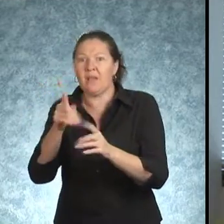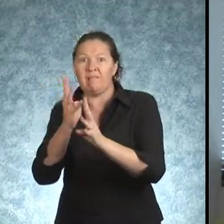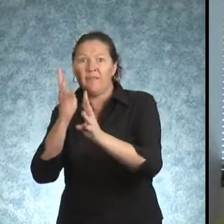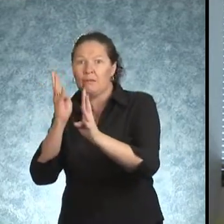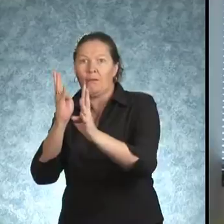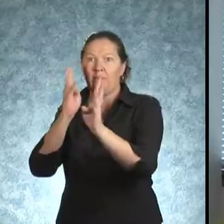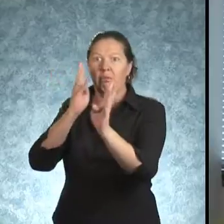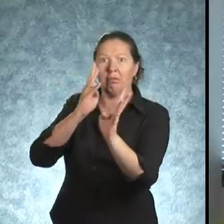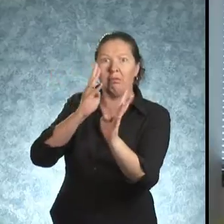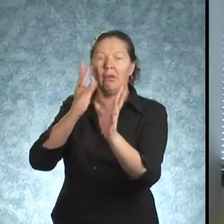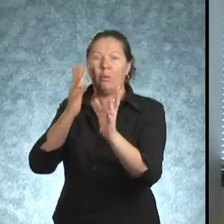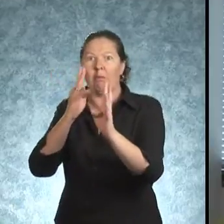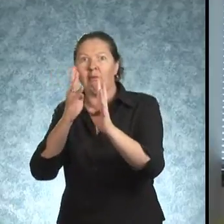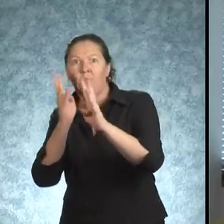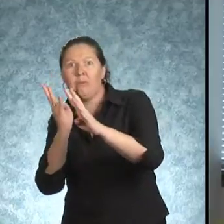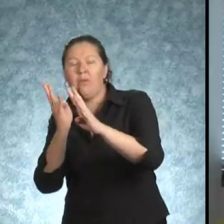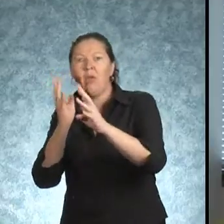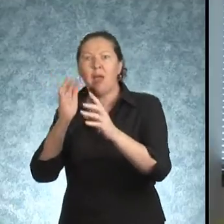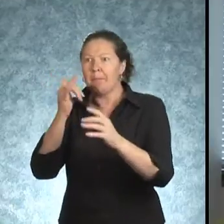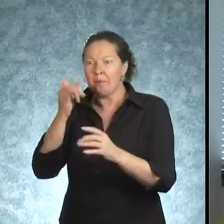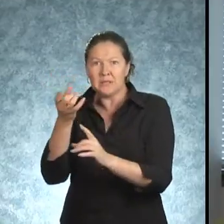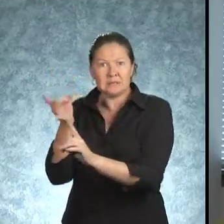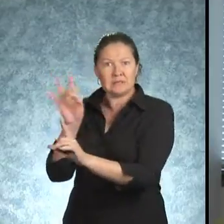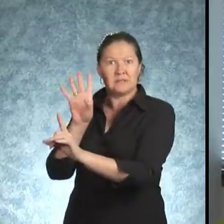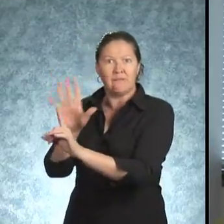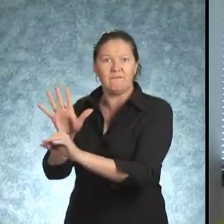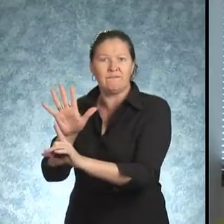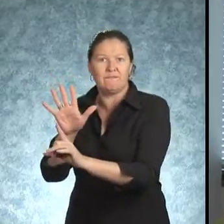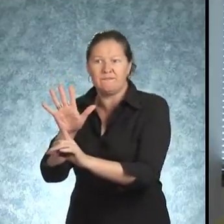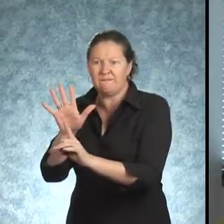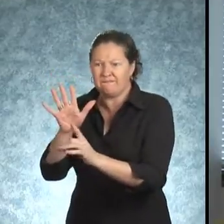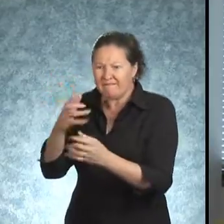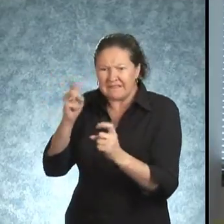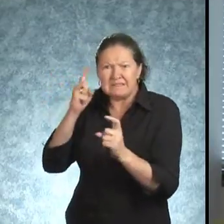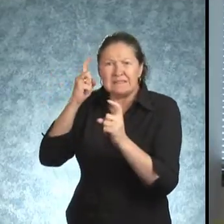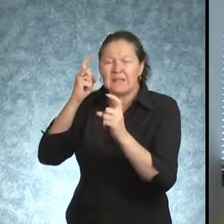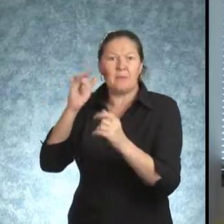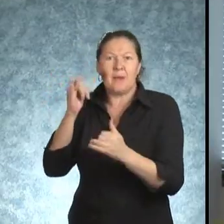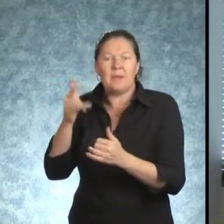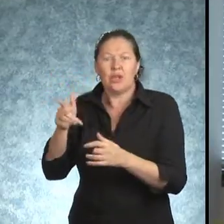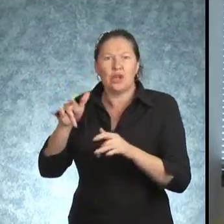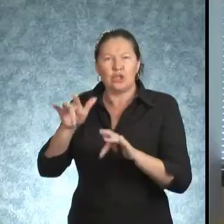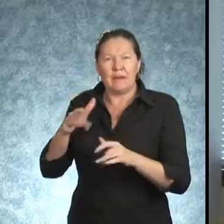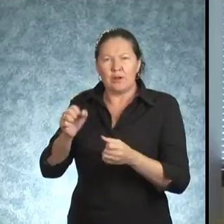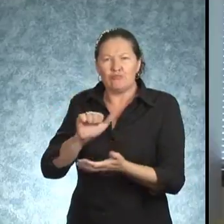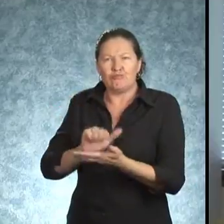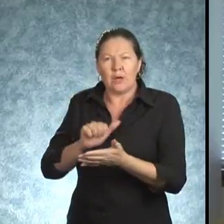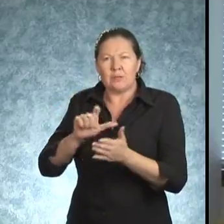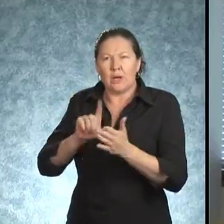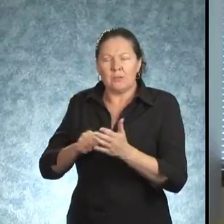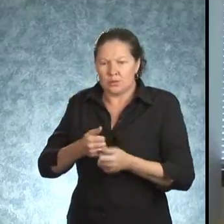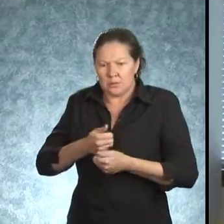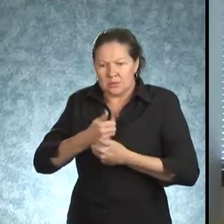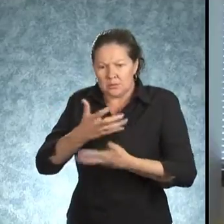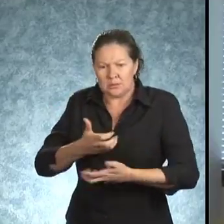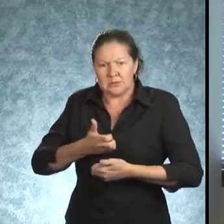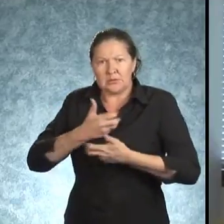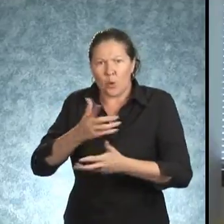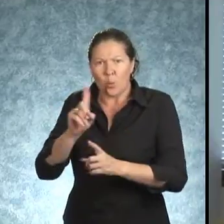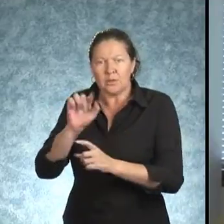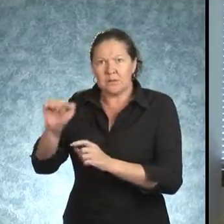that they've got other concerns that they really haven't had the opportunity, or maybe they don't know how to communicate those needs or